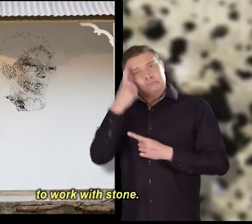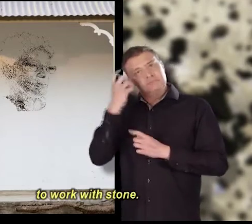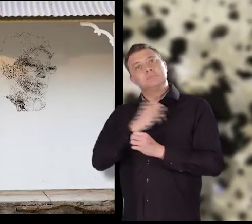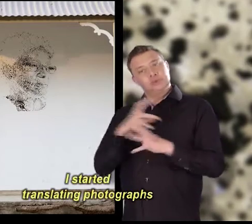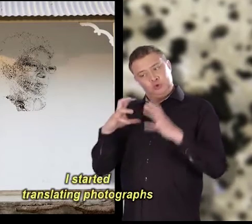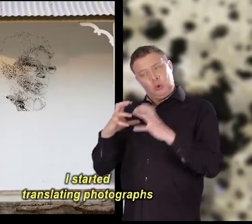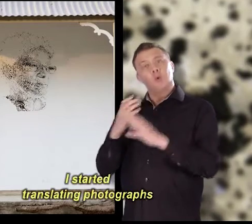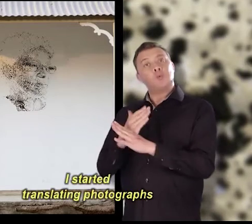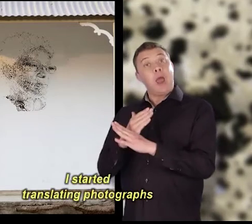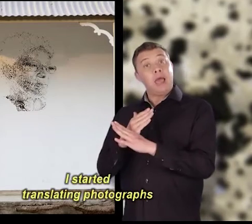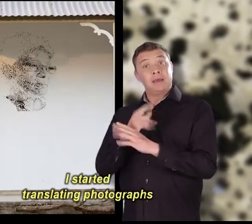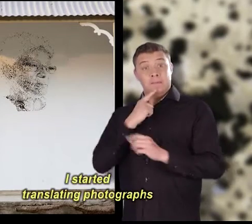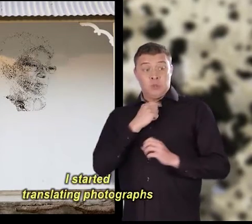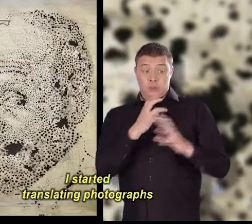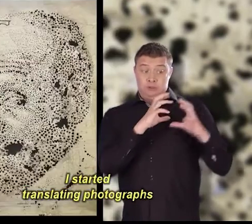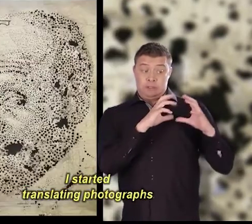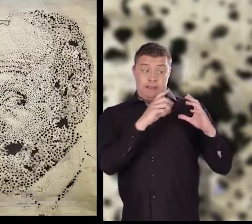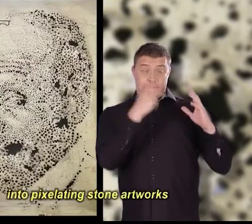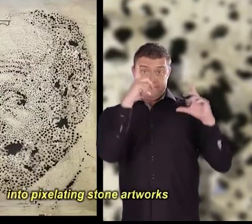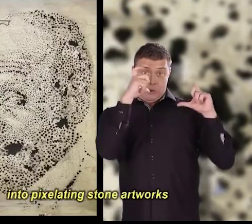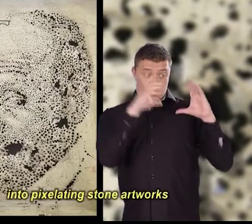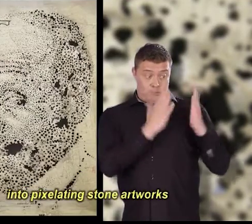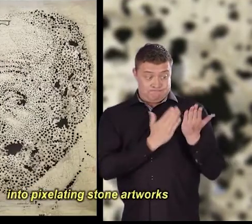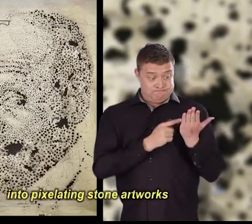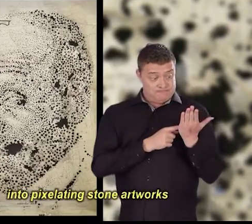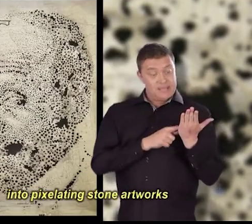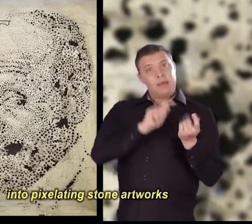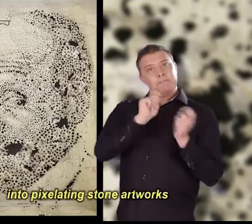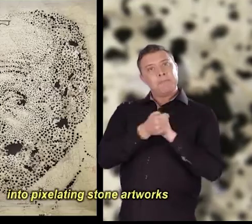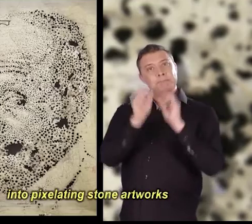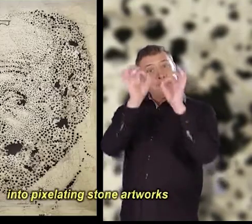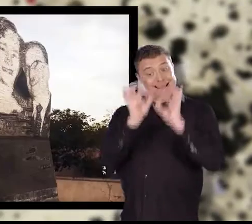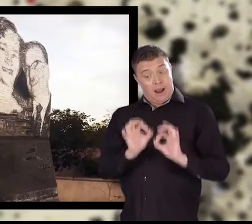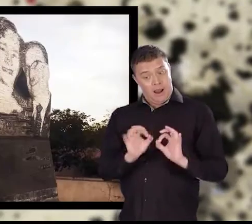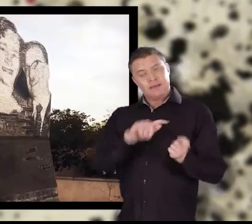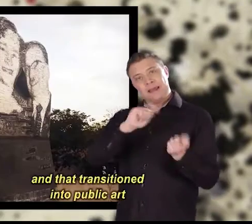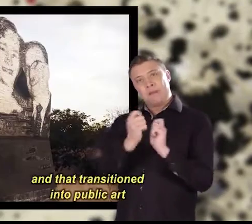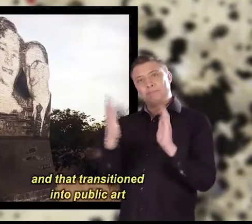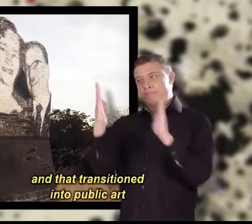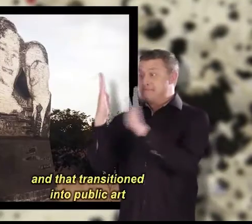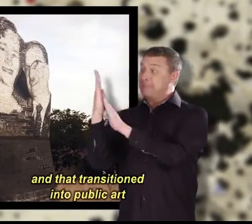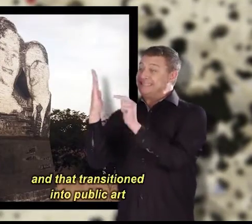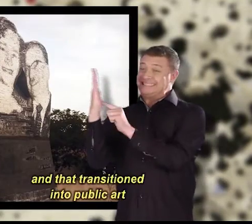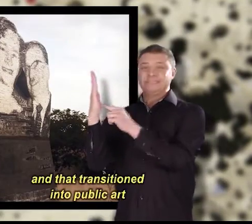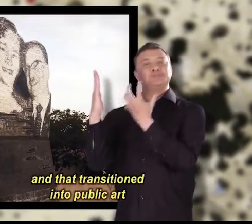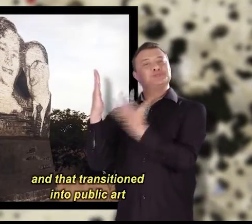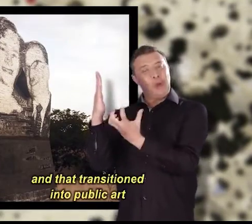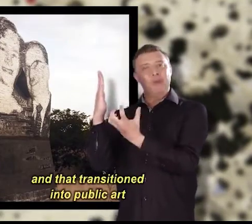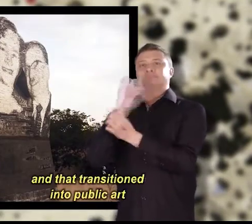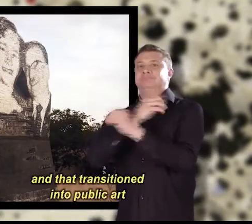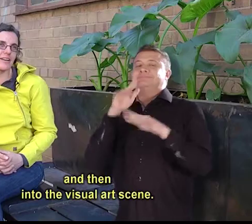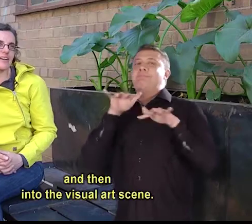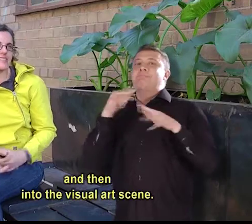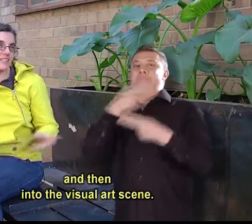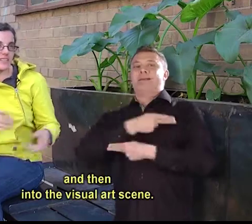stone. So I started translating photographs into pixelated stone artworks, and that gave me the in on